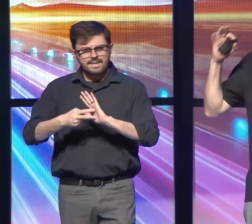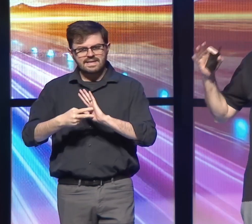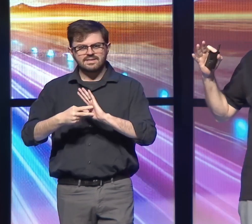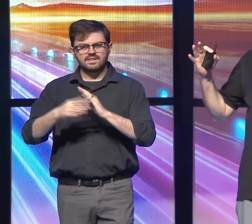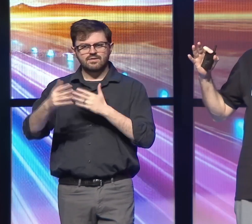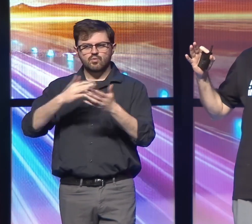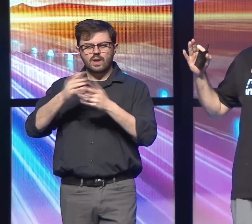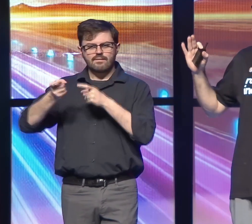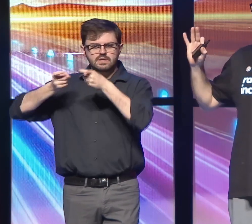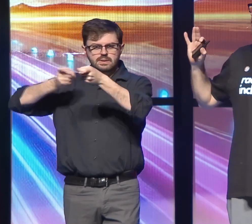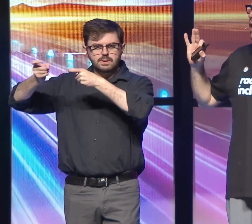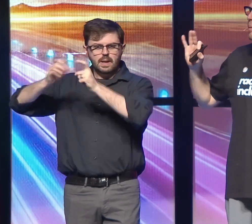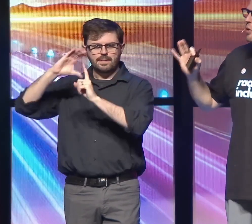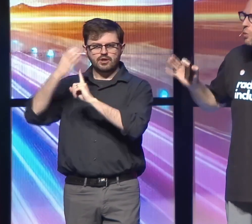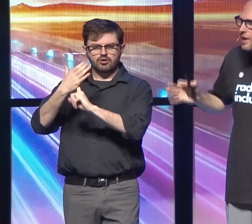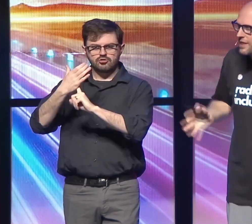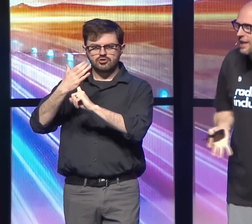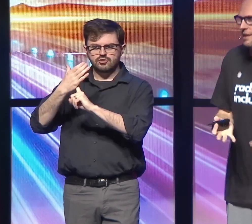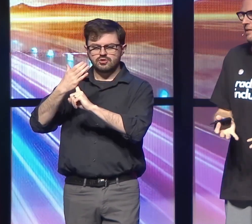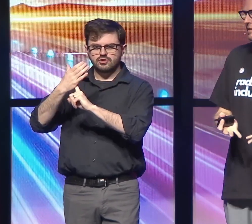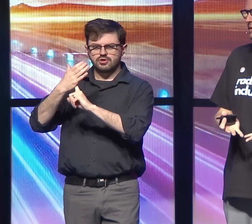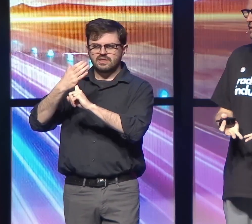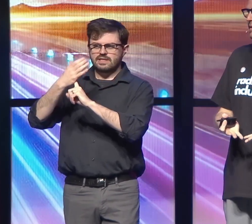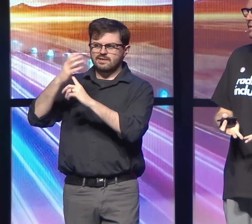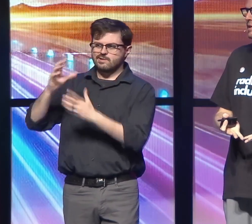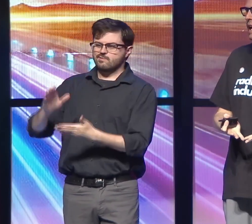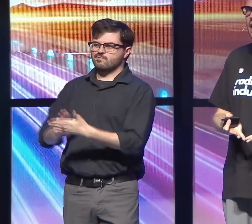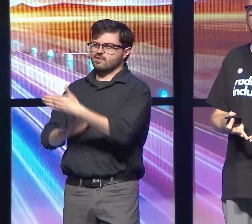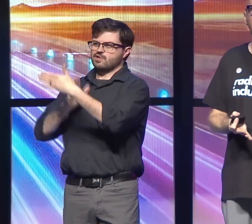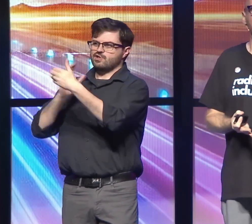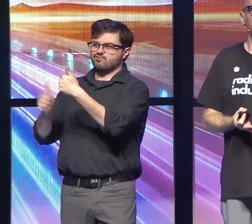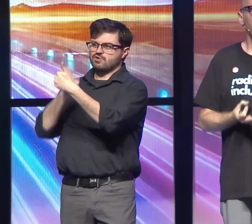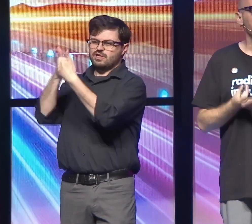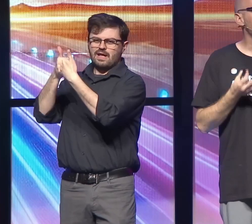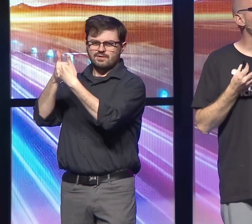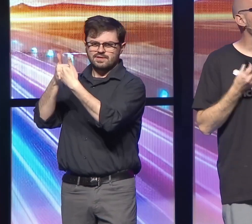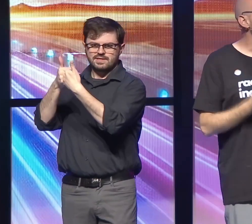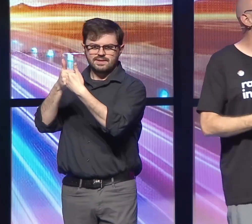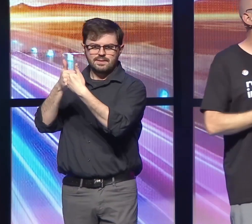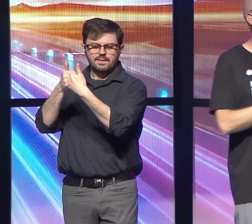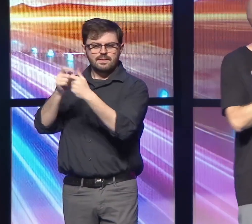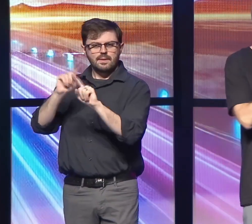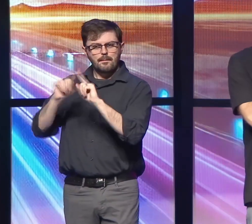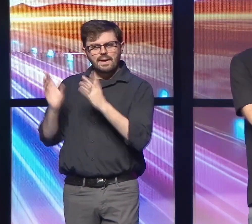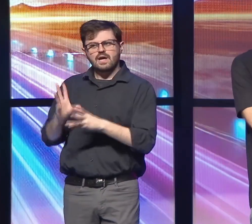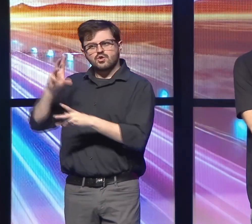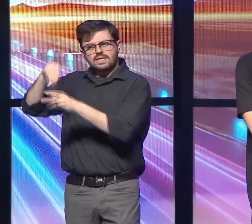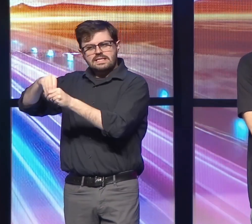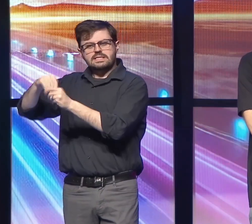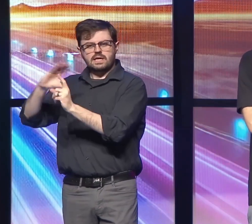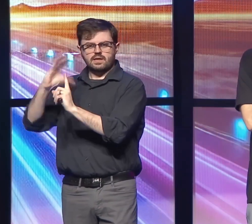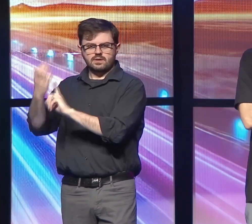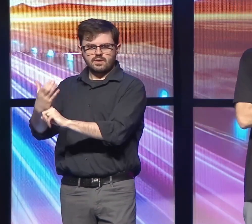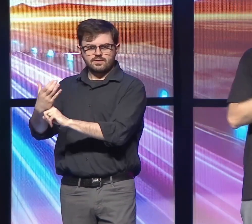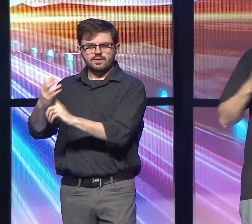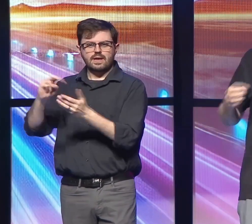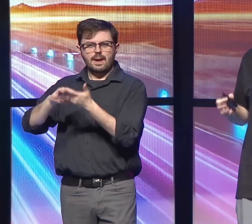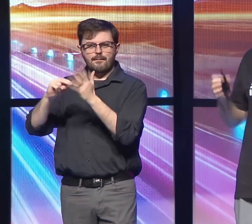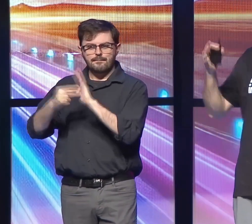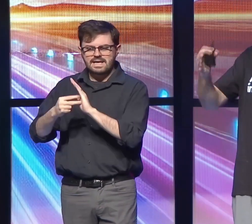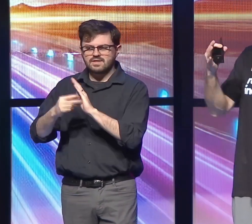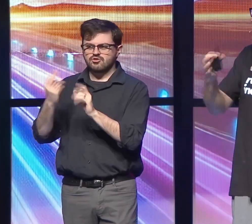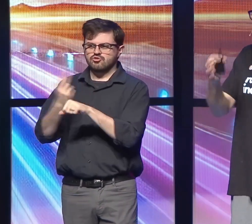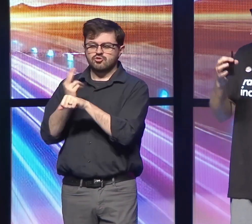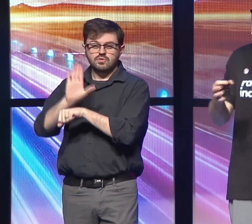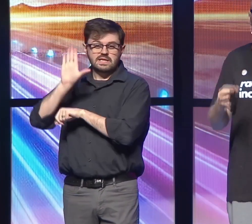dominant culture from within, okay? So it's this idea of using tools and